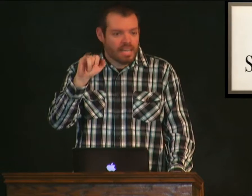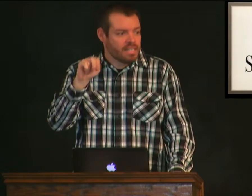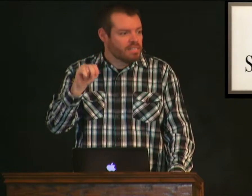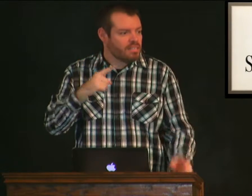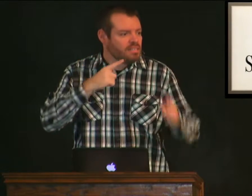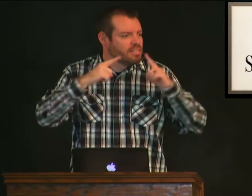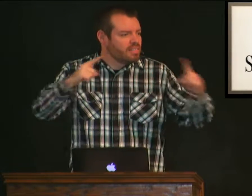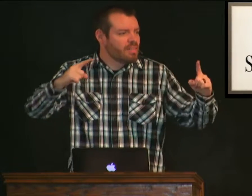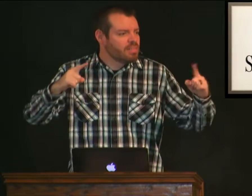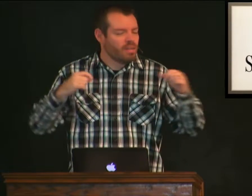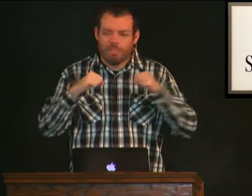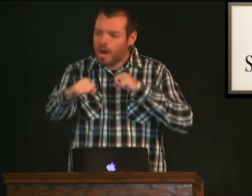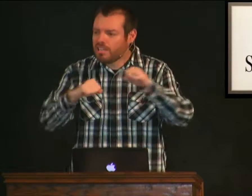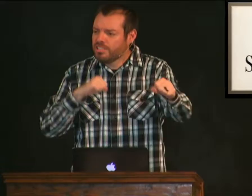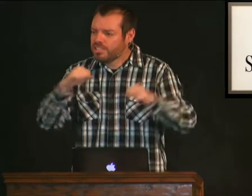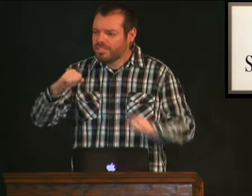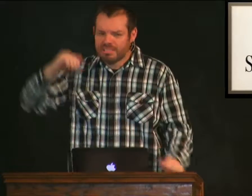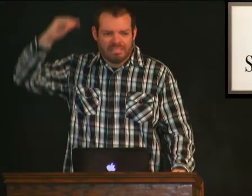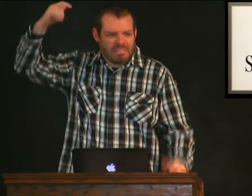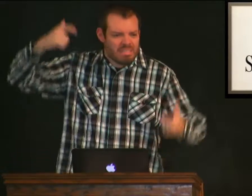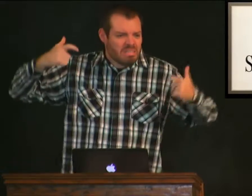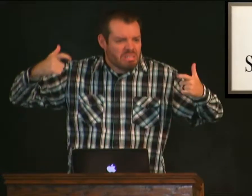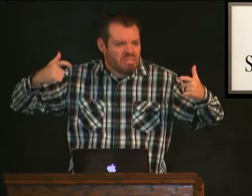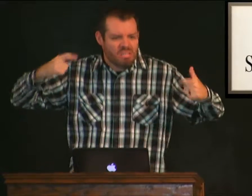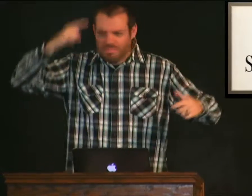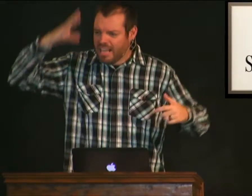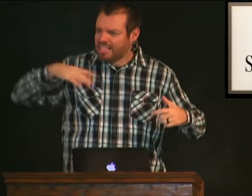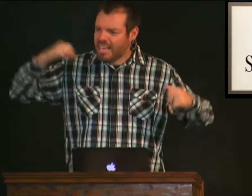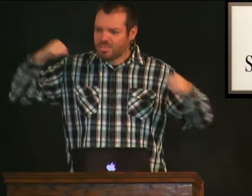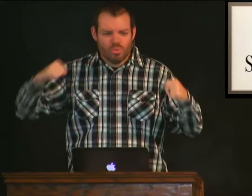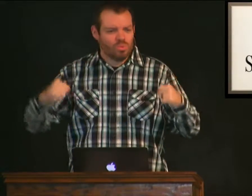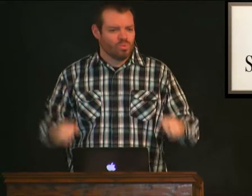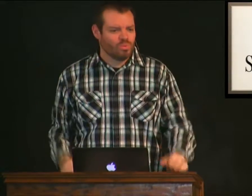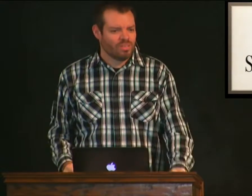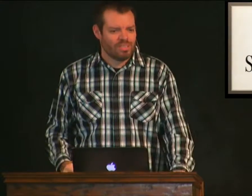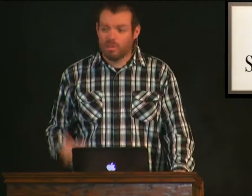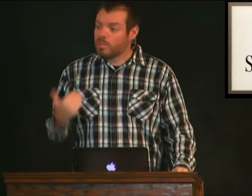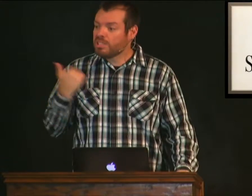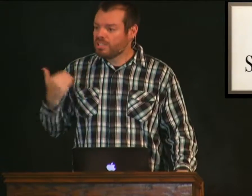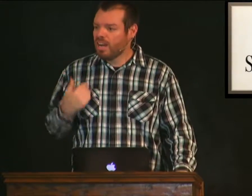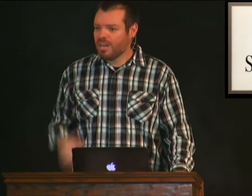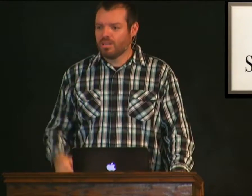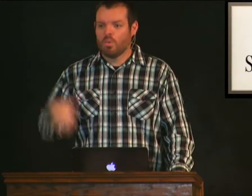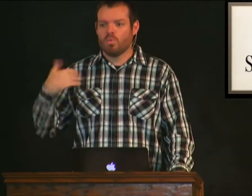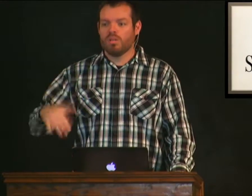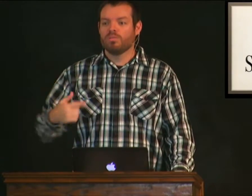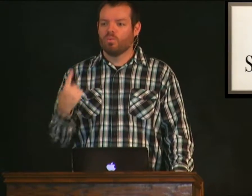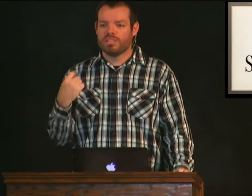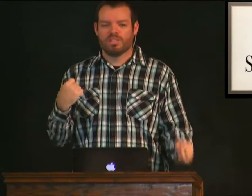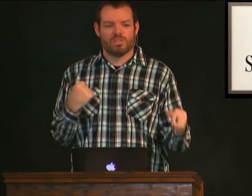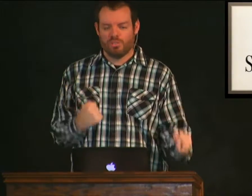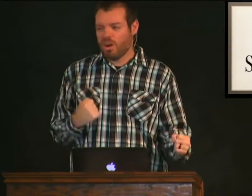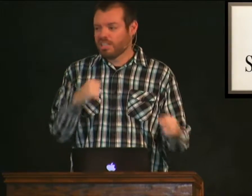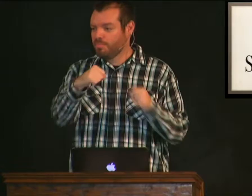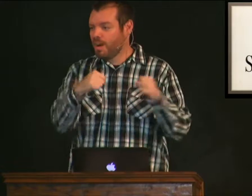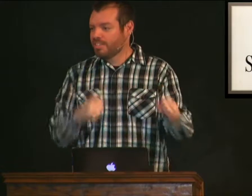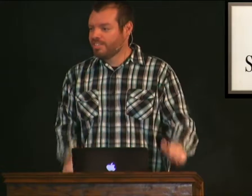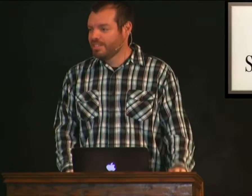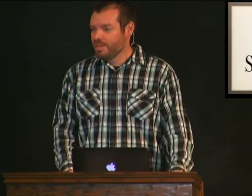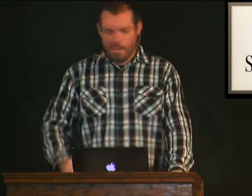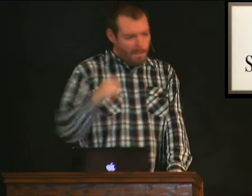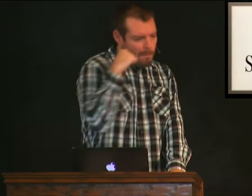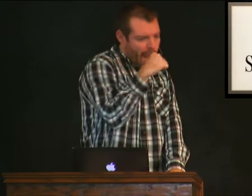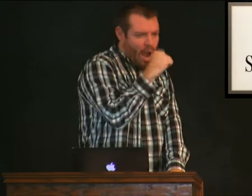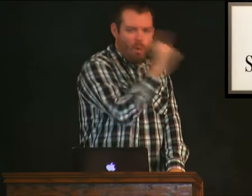Mike Tyson, famous boxer. Huge black guy. Ooh. When he was young, he was one of the strongest